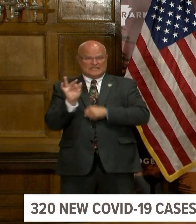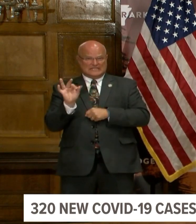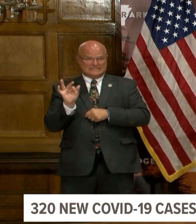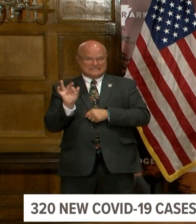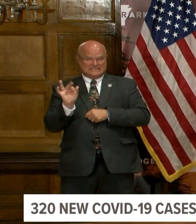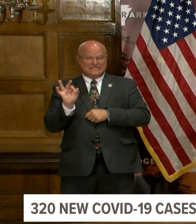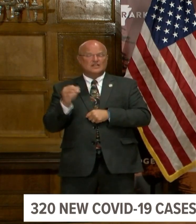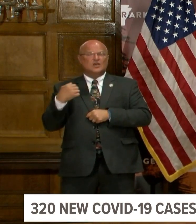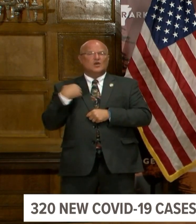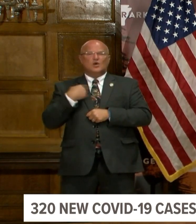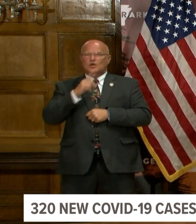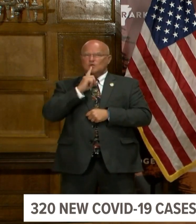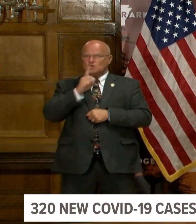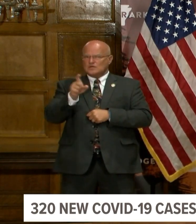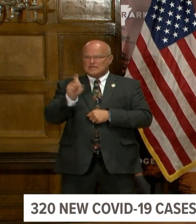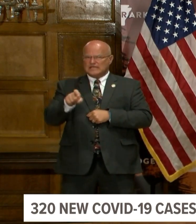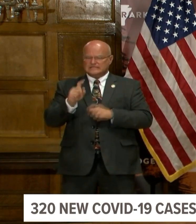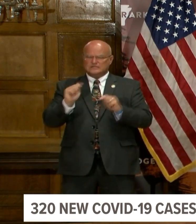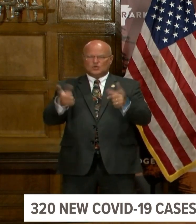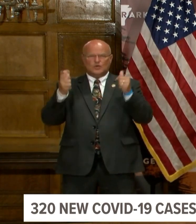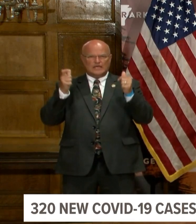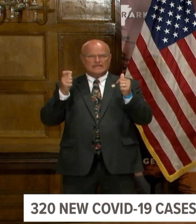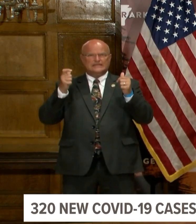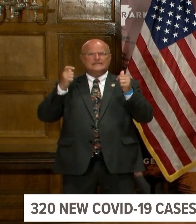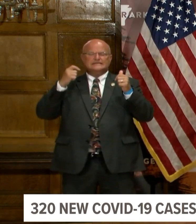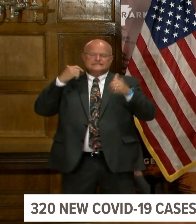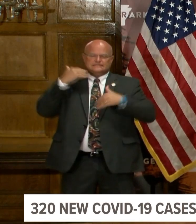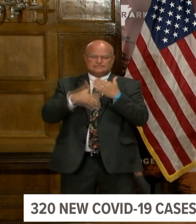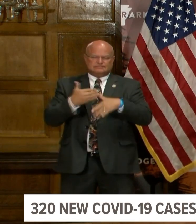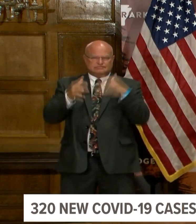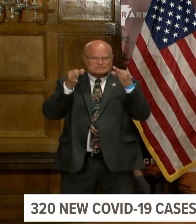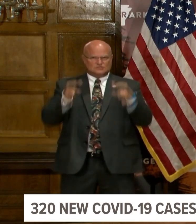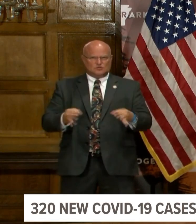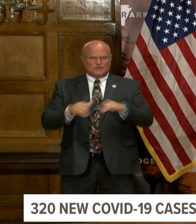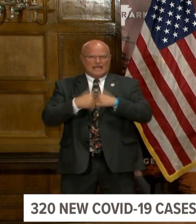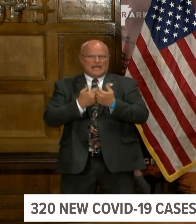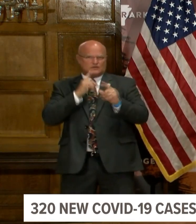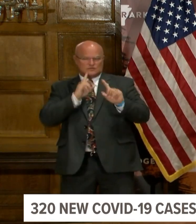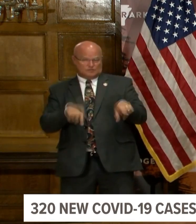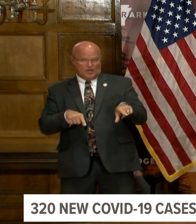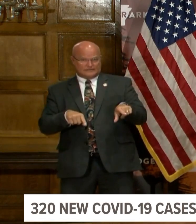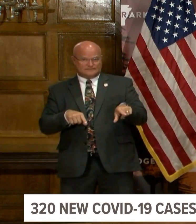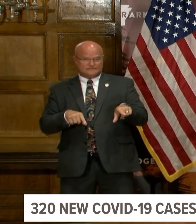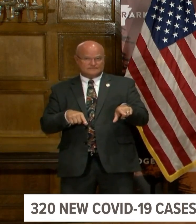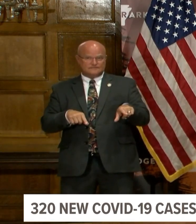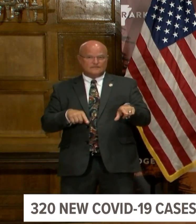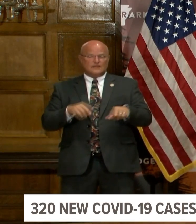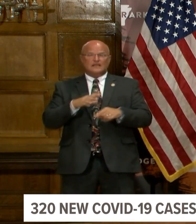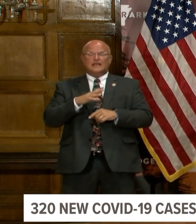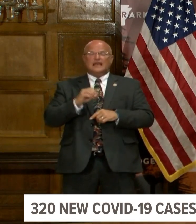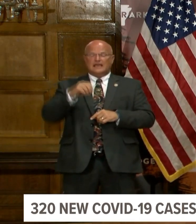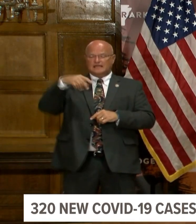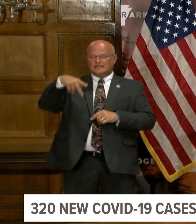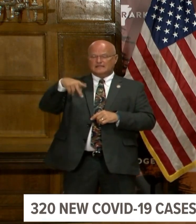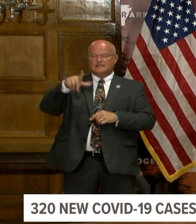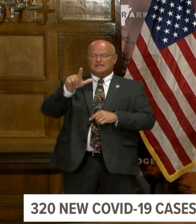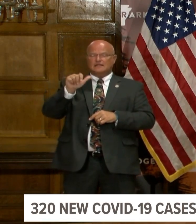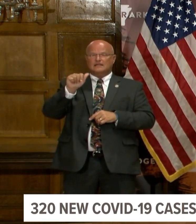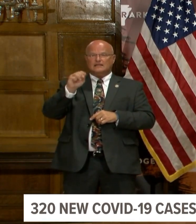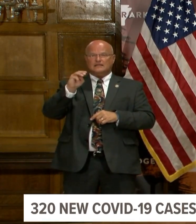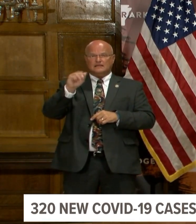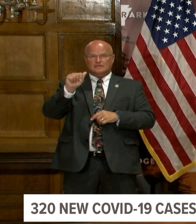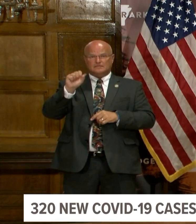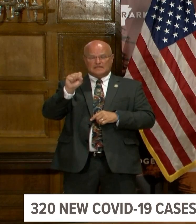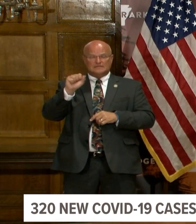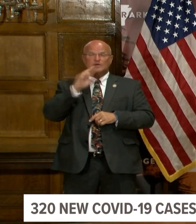COVID-19, we really had to quickly determine how to respond. And convalescent plasma was a